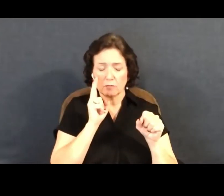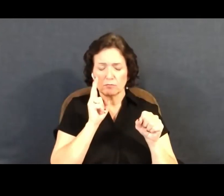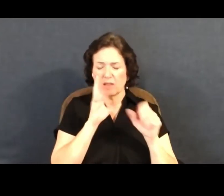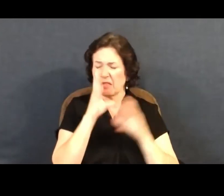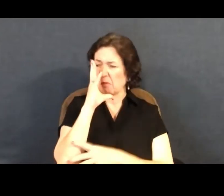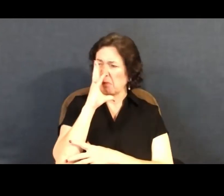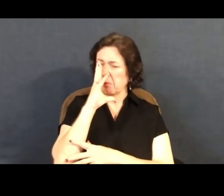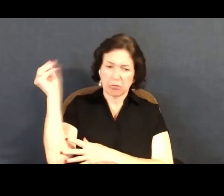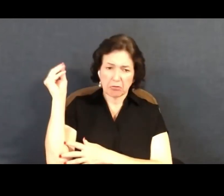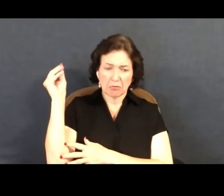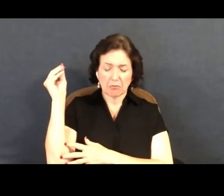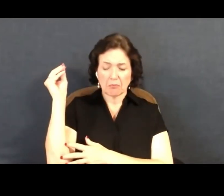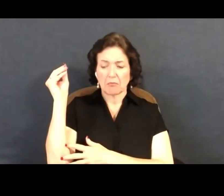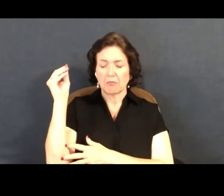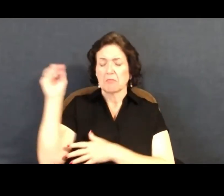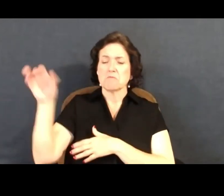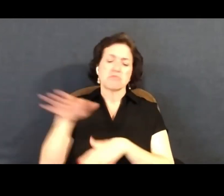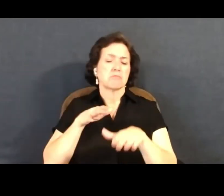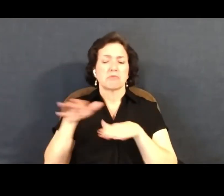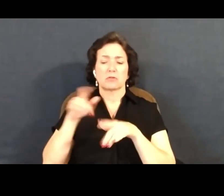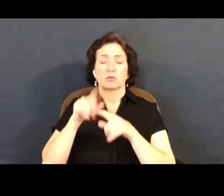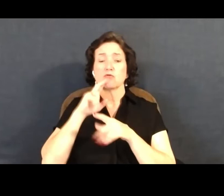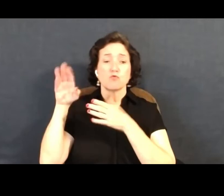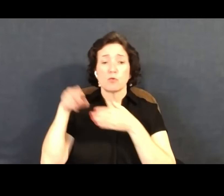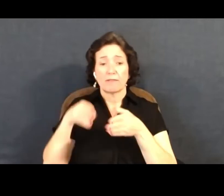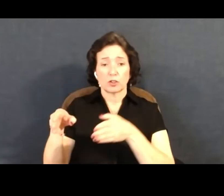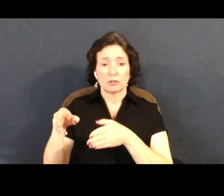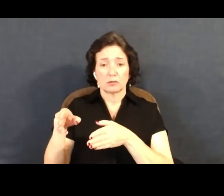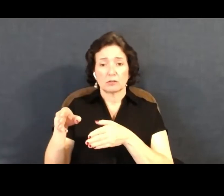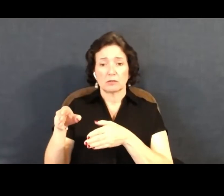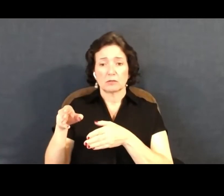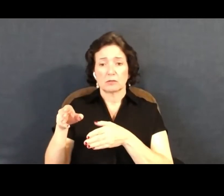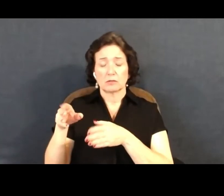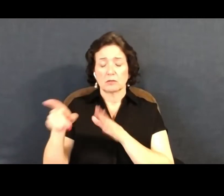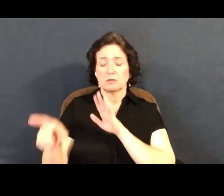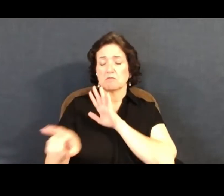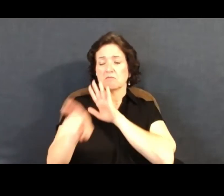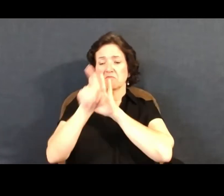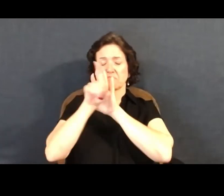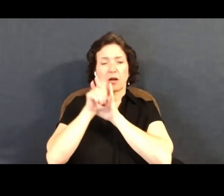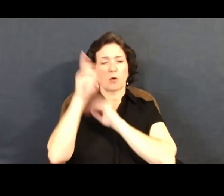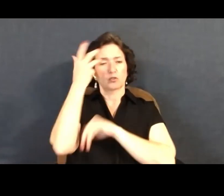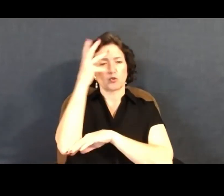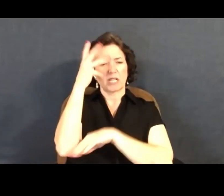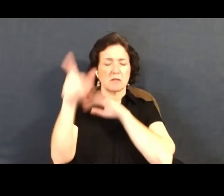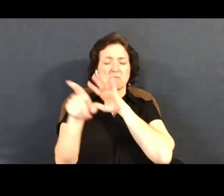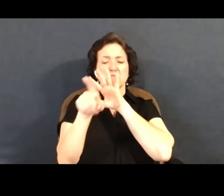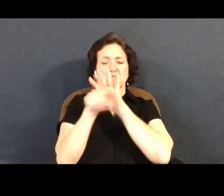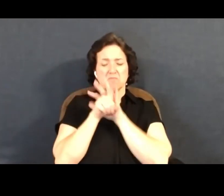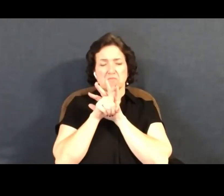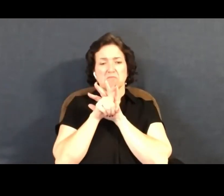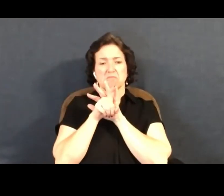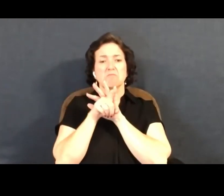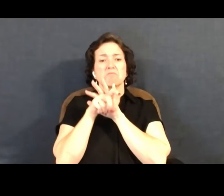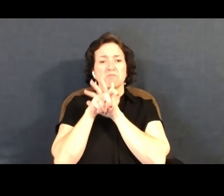of the classroom, he walked down to the river, he put his back against a tree, he sat by the river, and as always